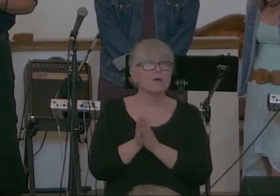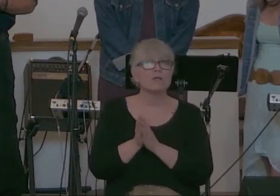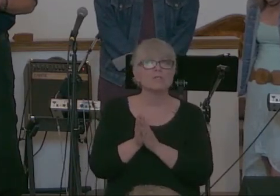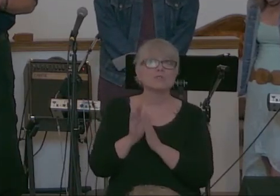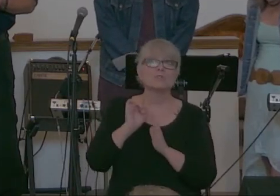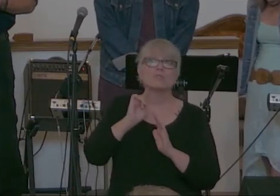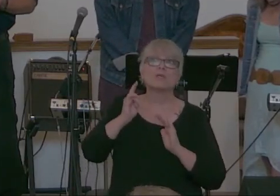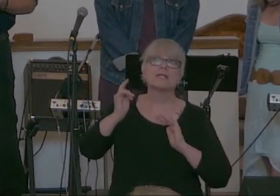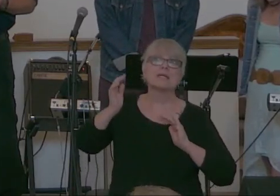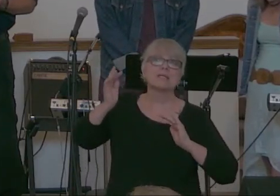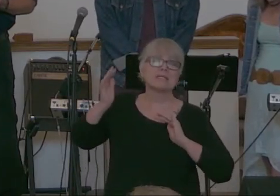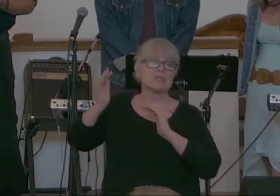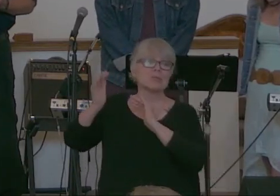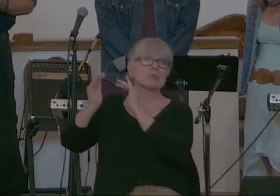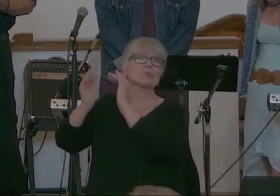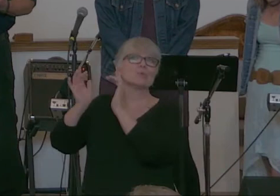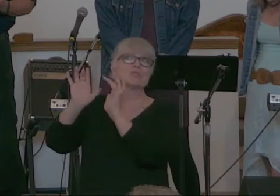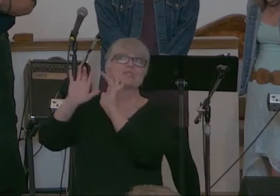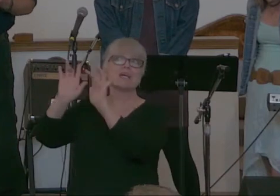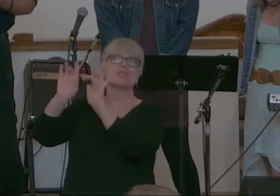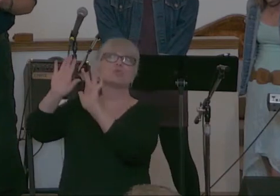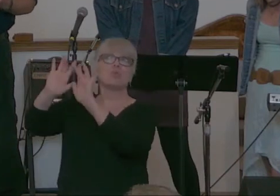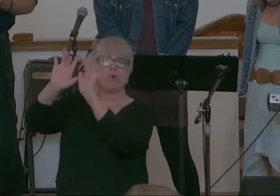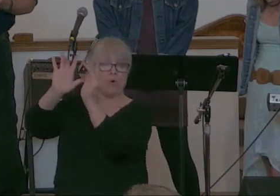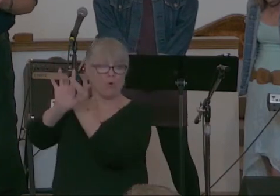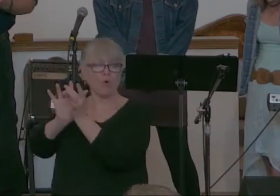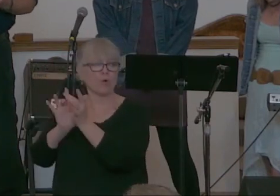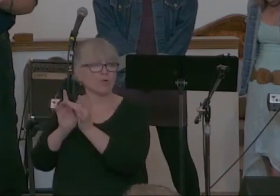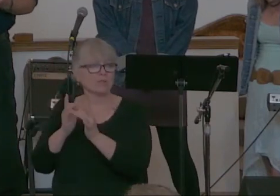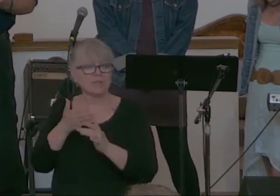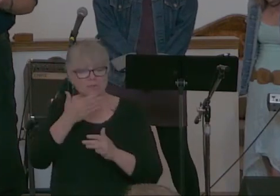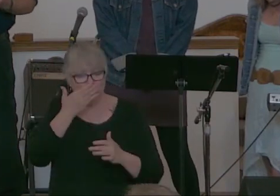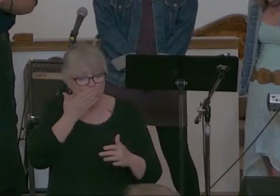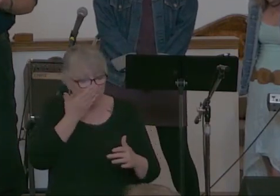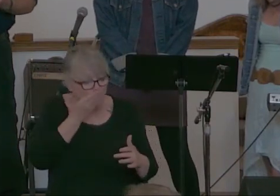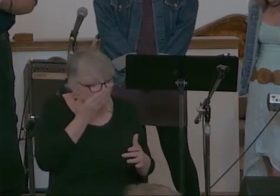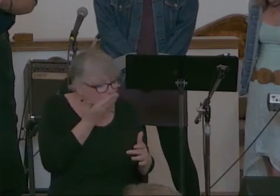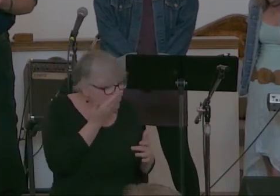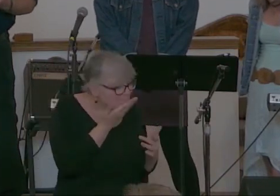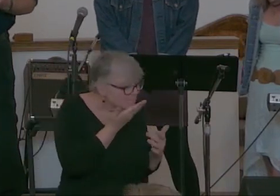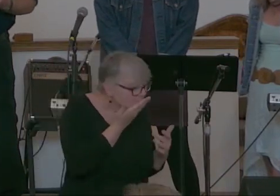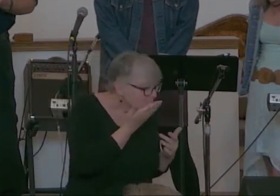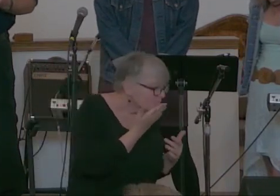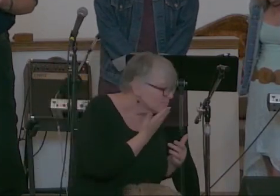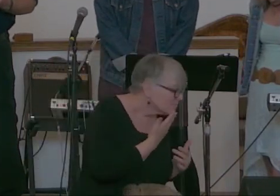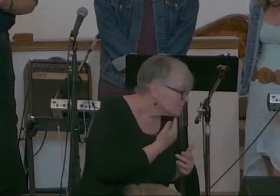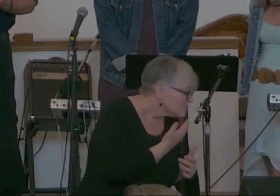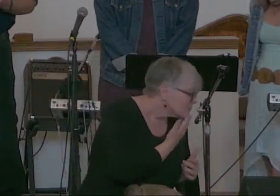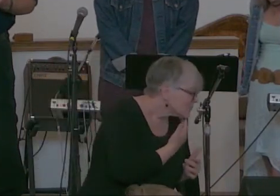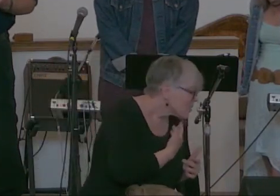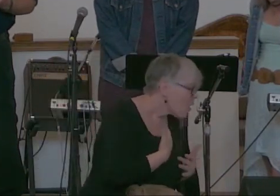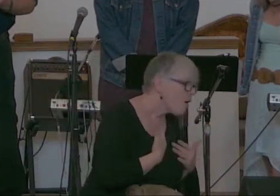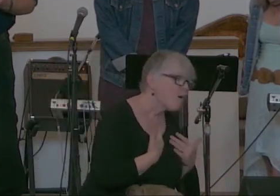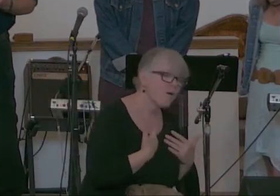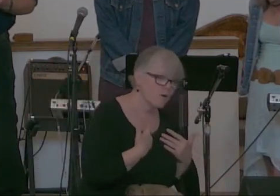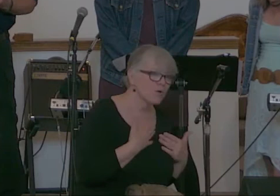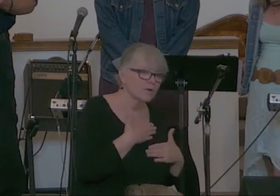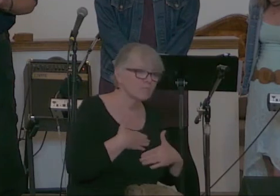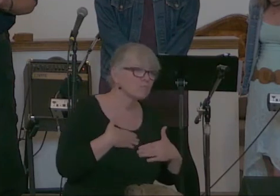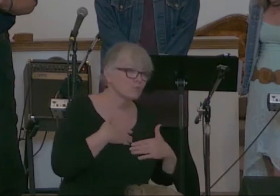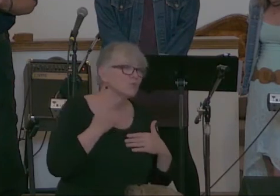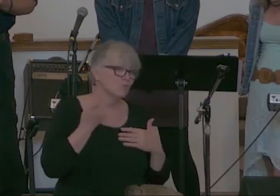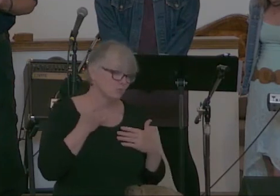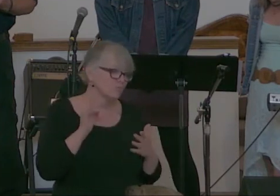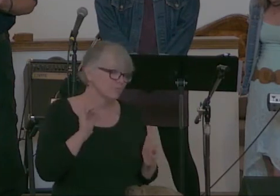God, as a sweet savor in your nostrils, Father God. Lord, for in your presence